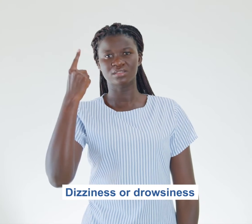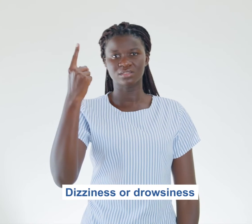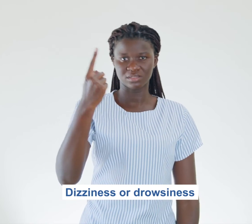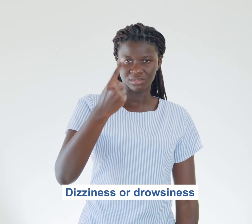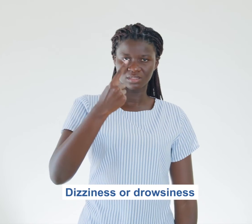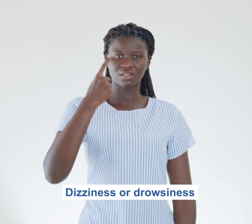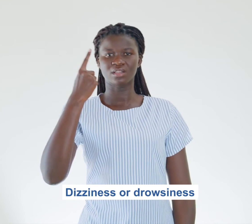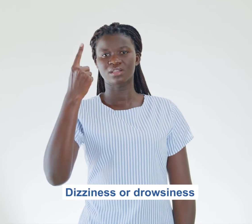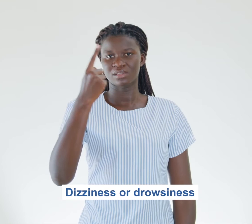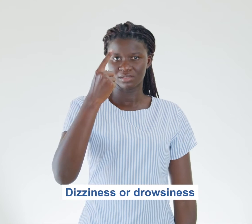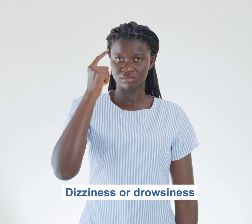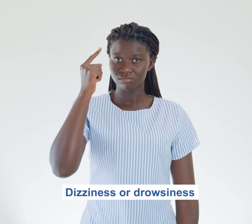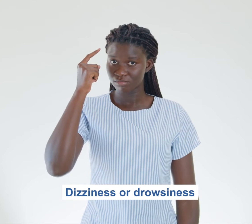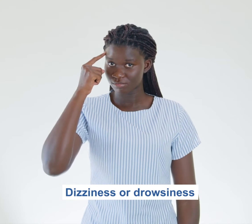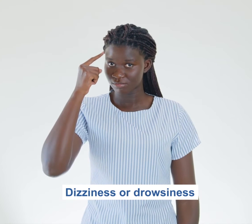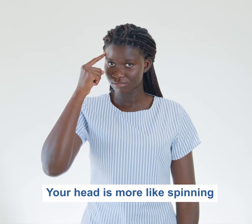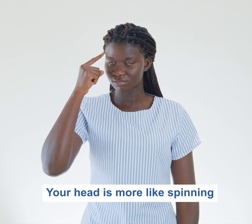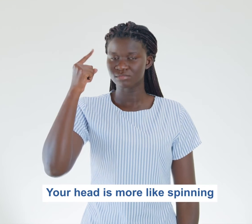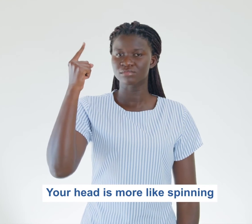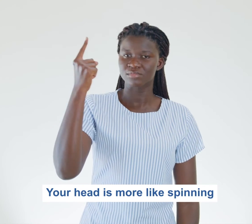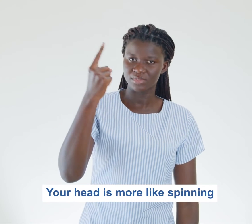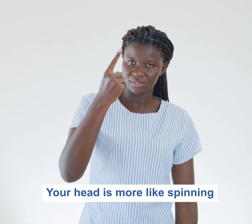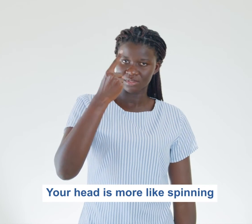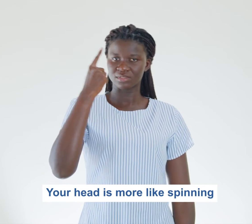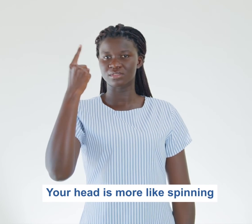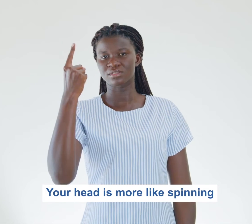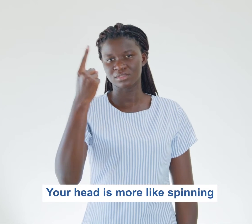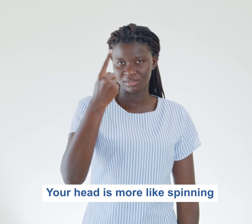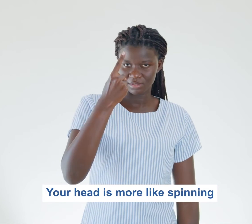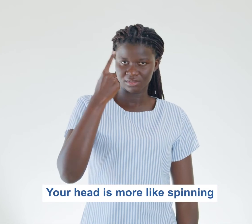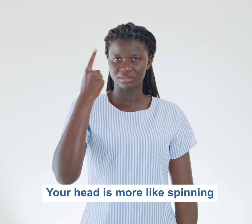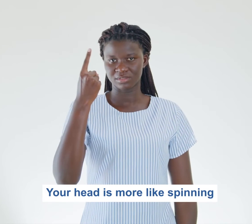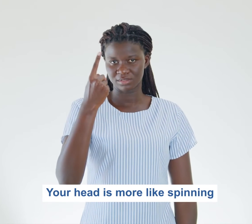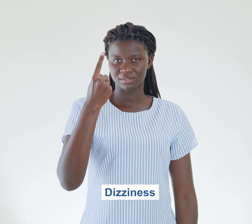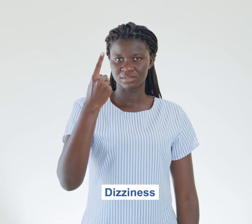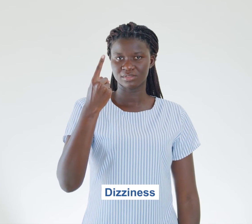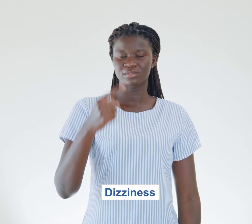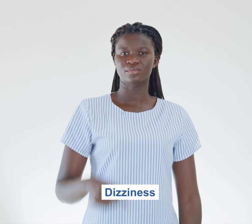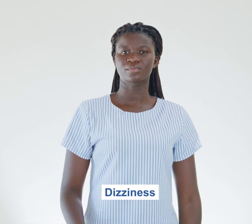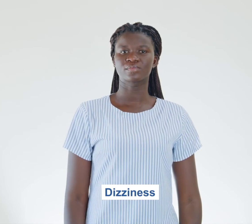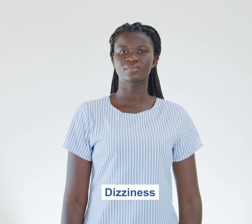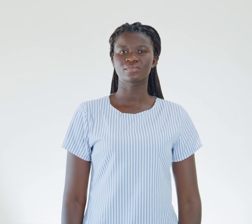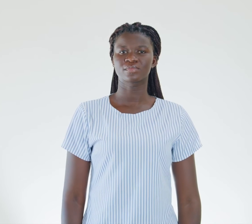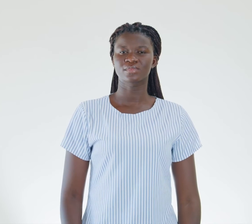Dizziness or drowsiness. Your head is more like spinning, dizziness.